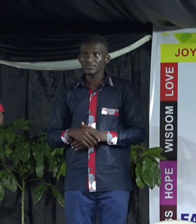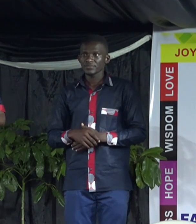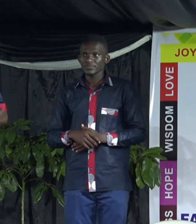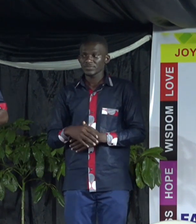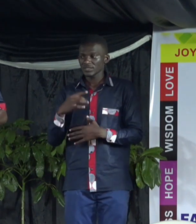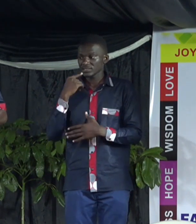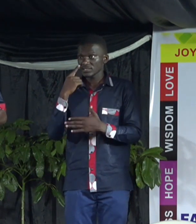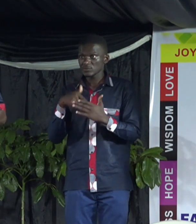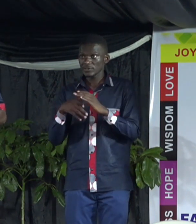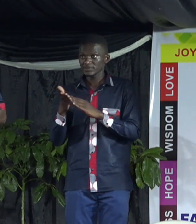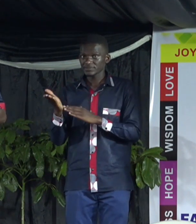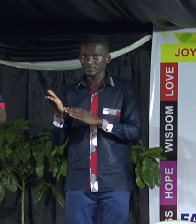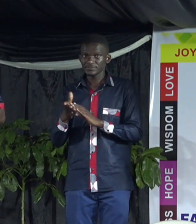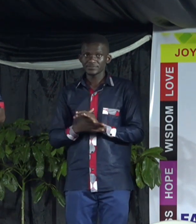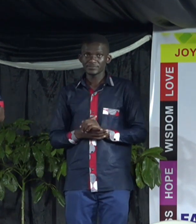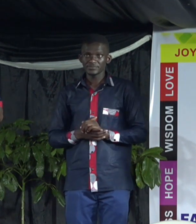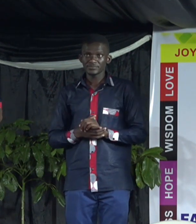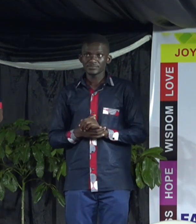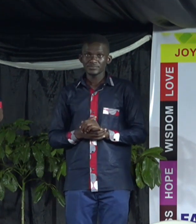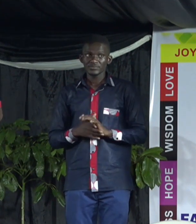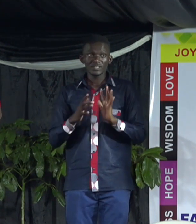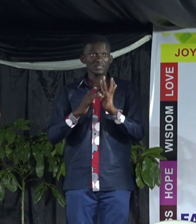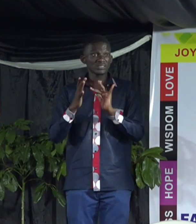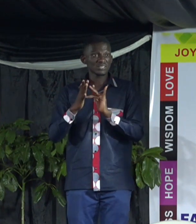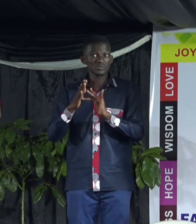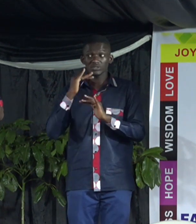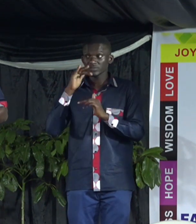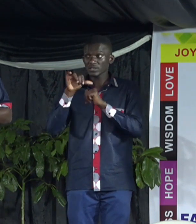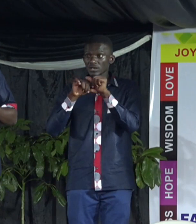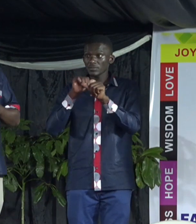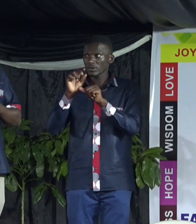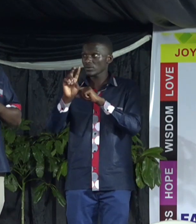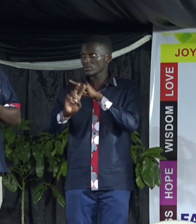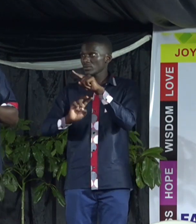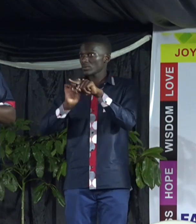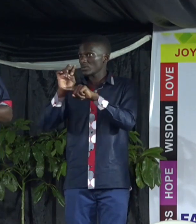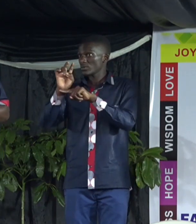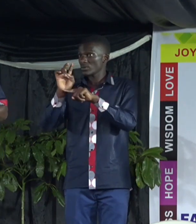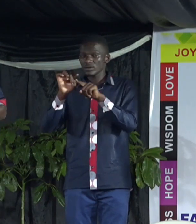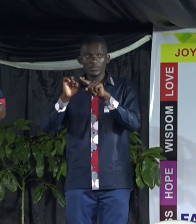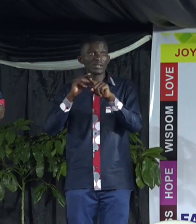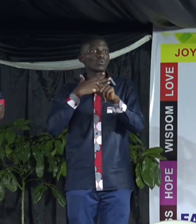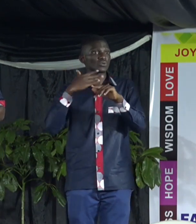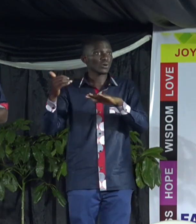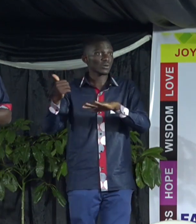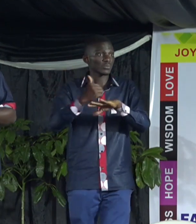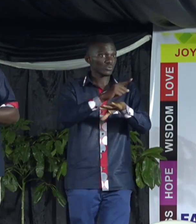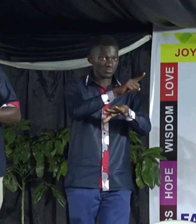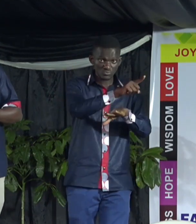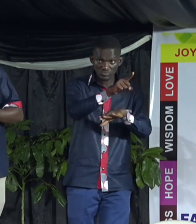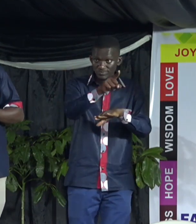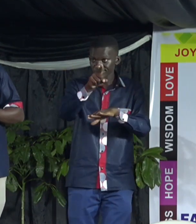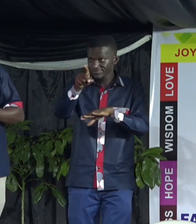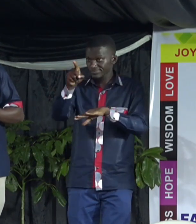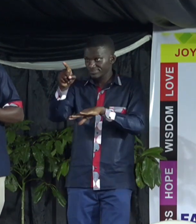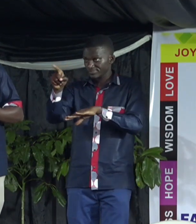17:15, egamba bwete. This is what it says. Yali ayogera ku banabi. He was speaking about na prophets. Naye njagala kuteekawo gwinga as a Christian. But I